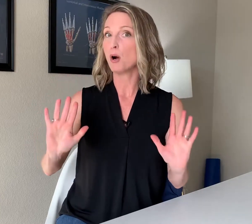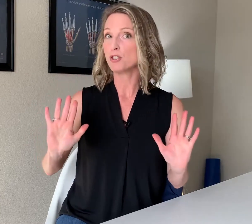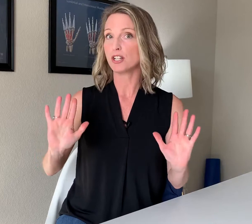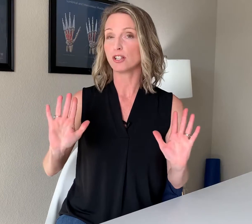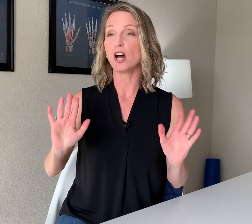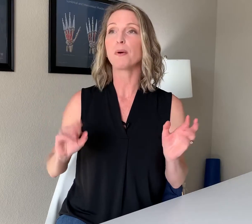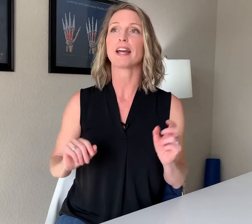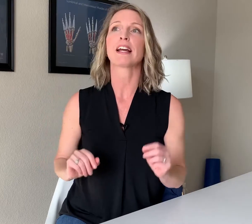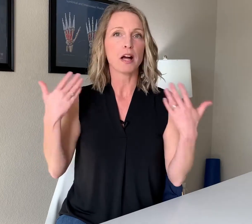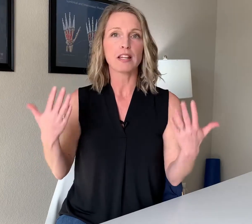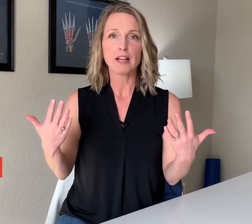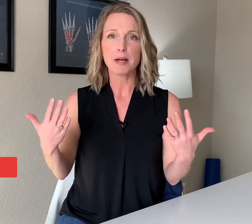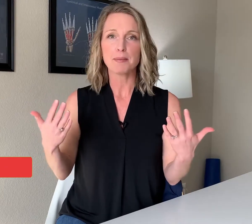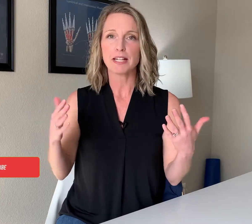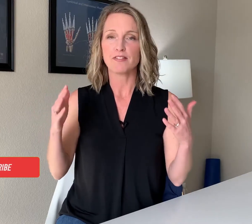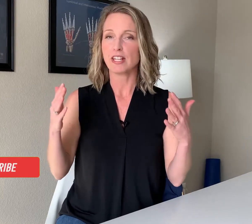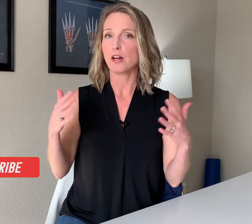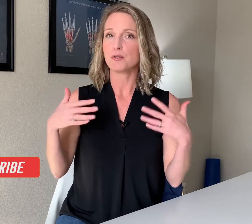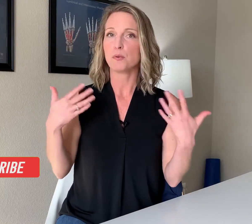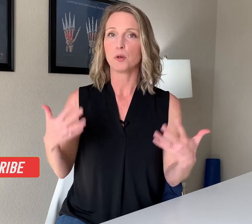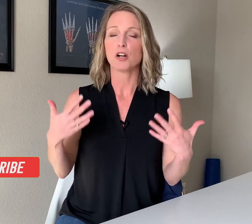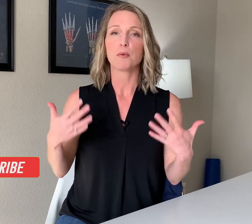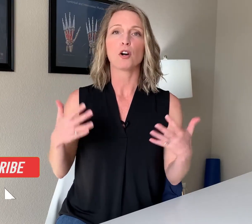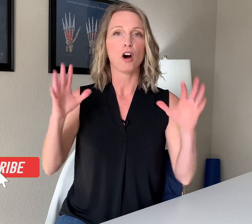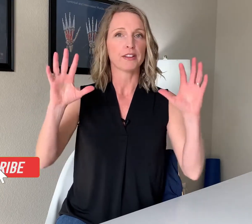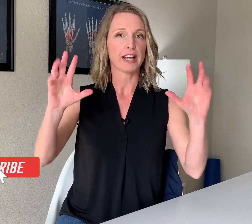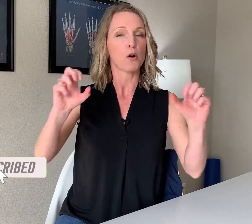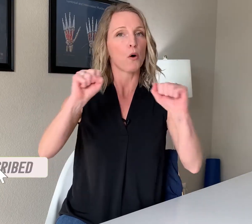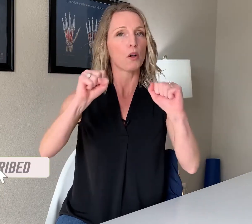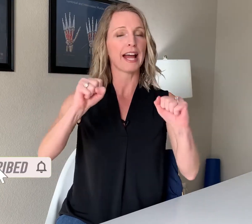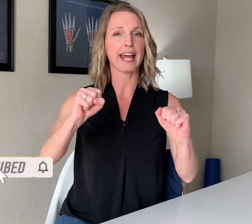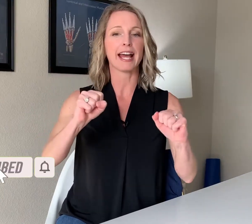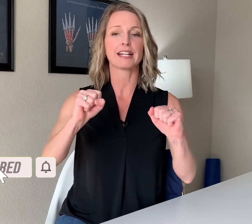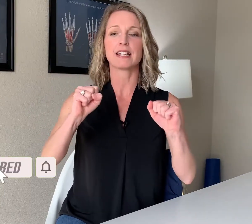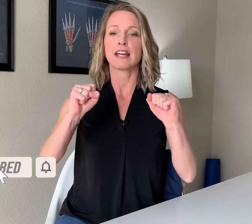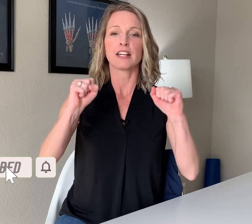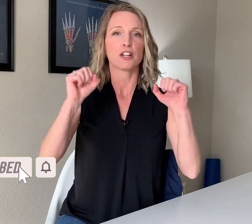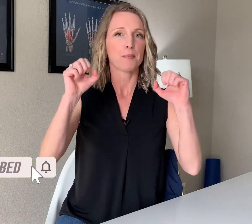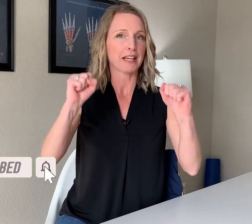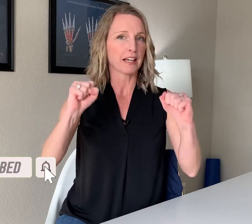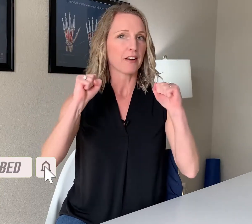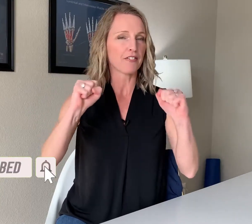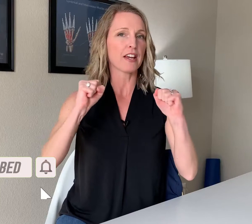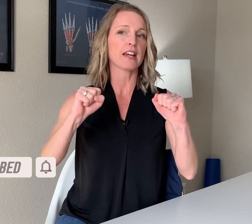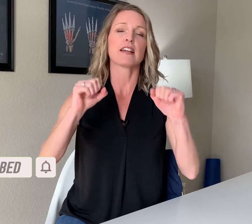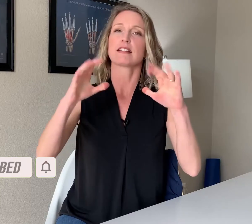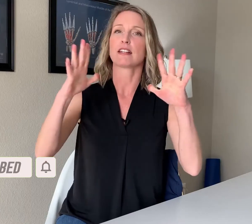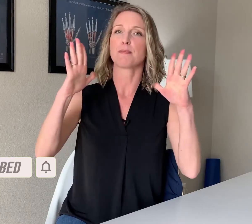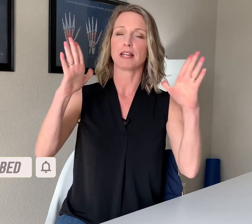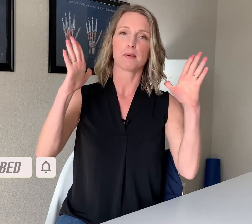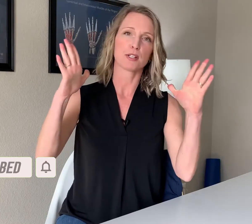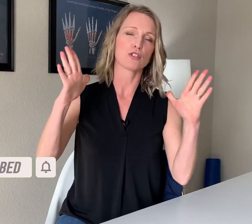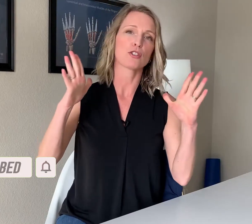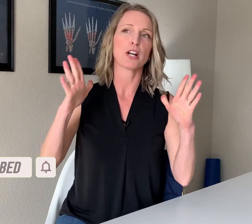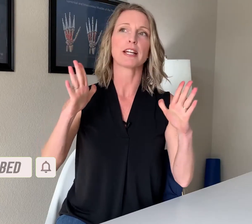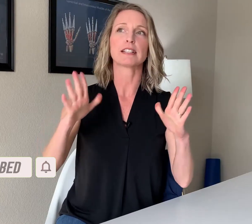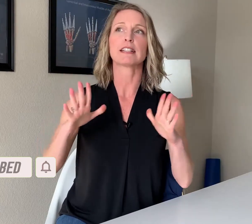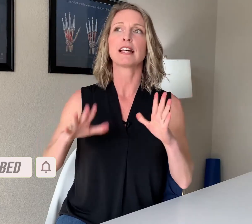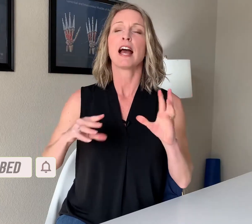motion going. A lot of my videos work more on like whole hand, making a fist and being able to straighten. But